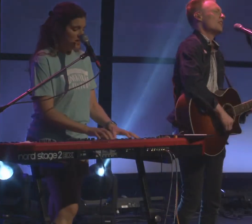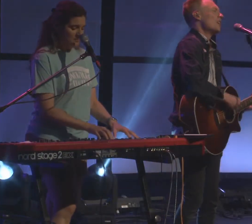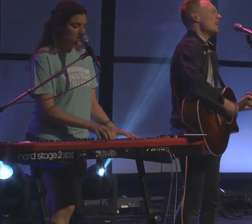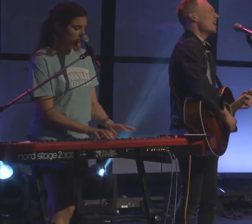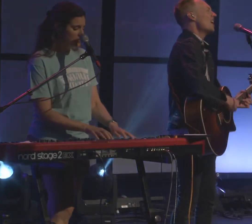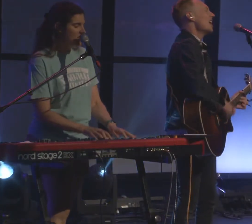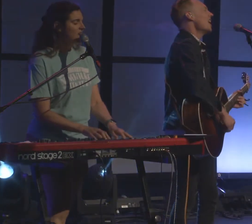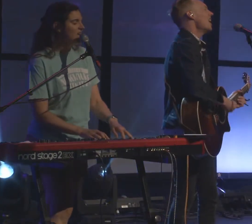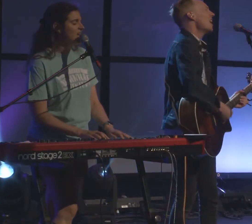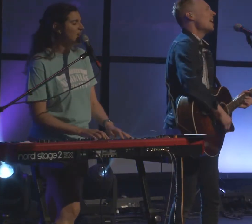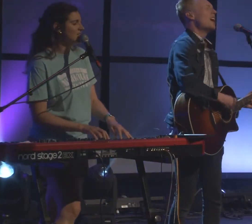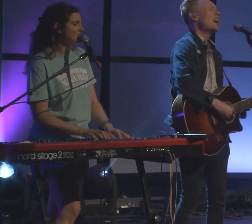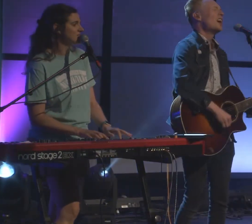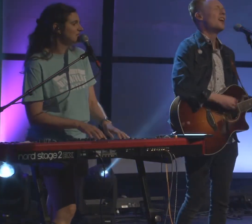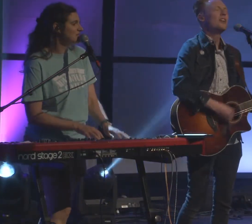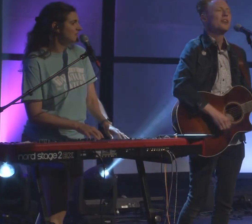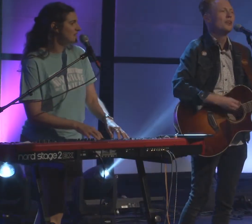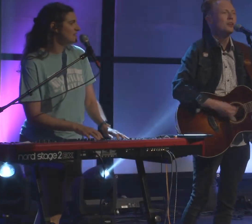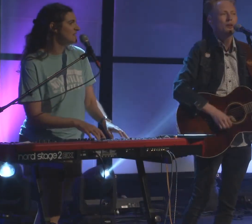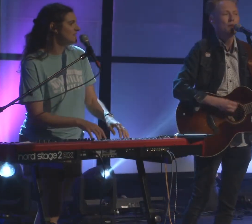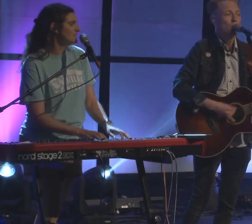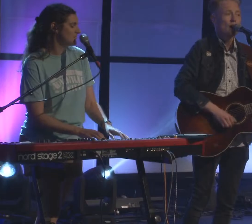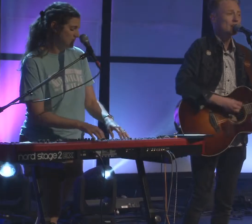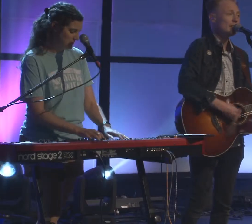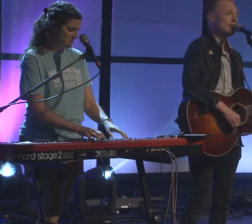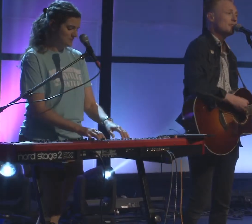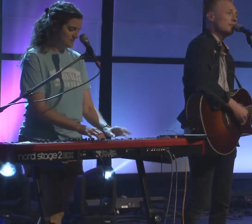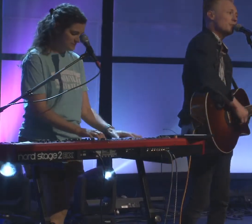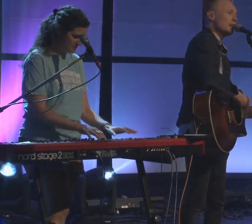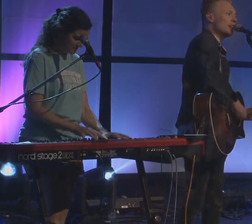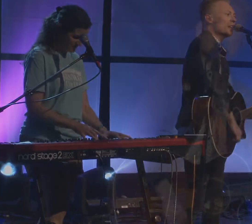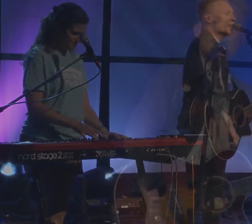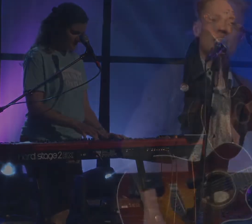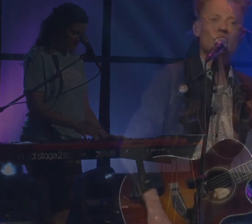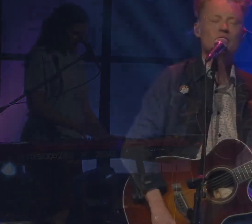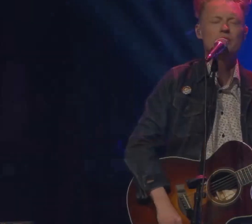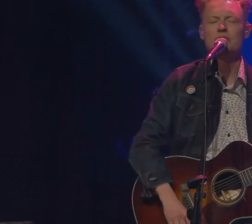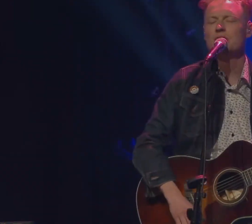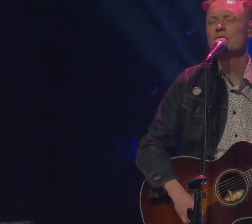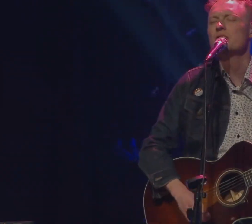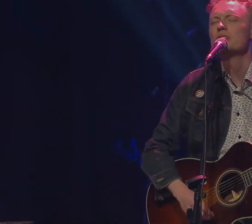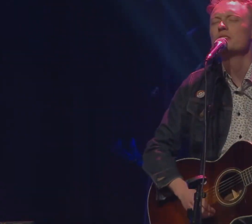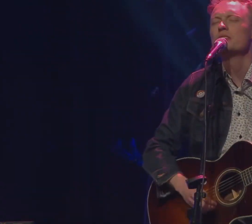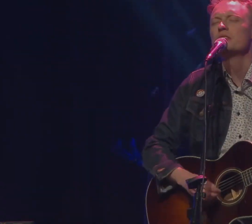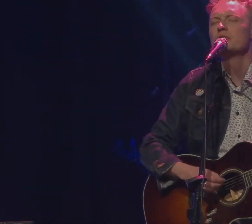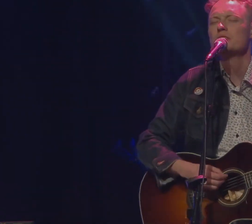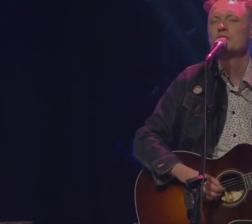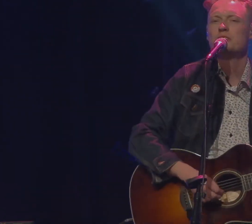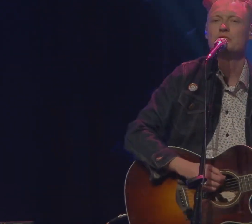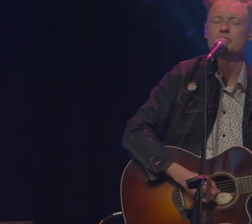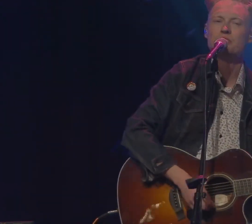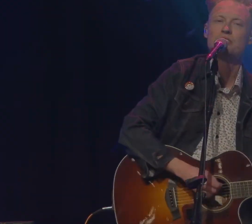whoa. Maybe that's enough. I wanna live it well.